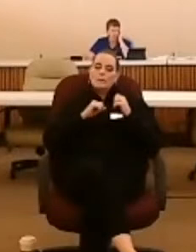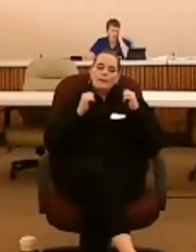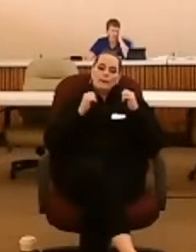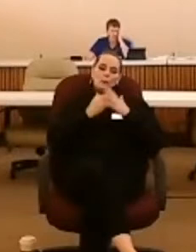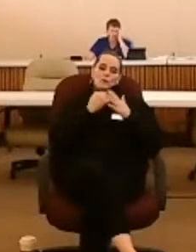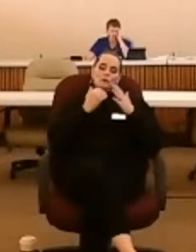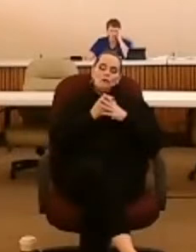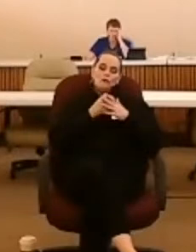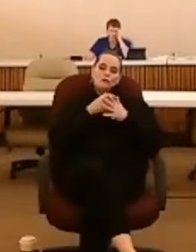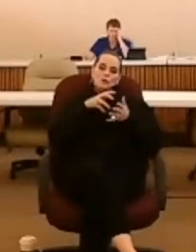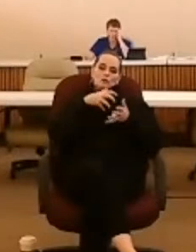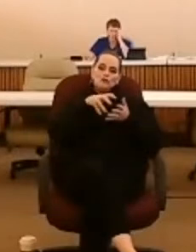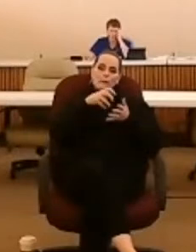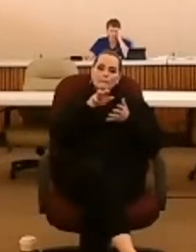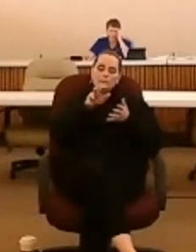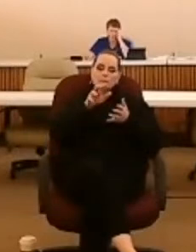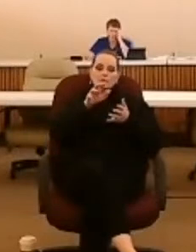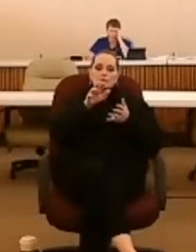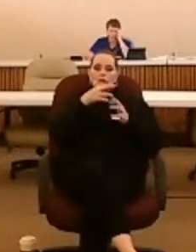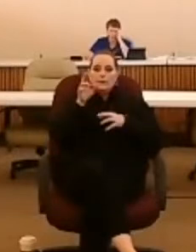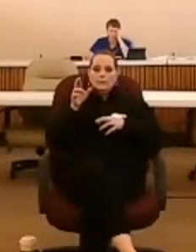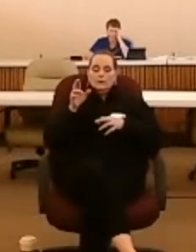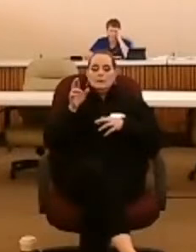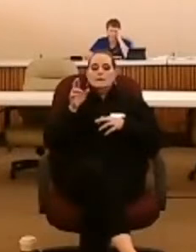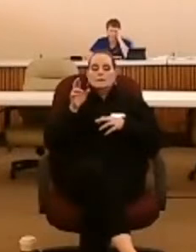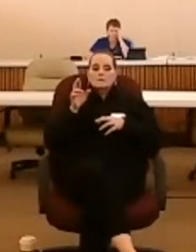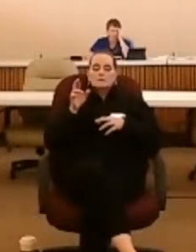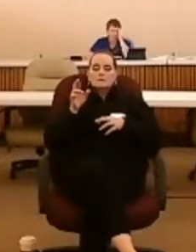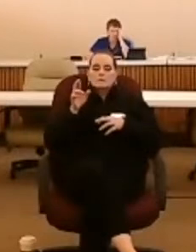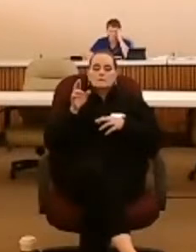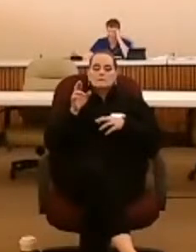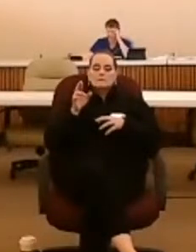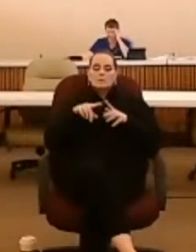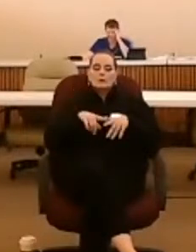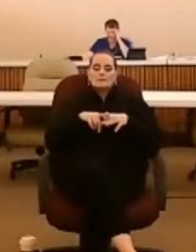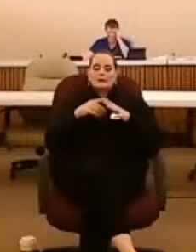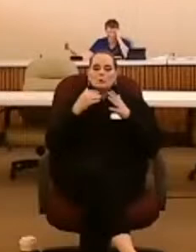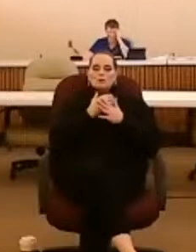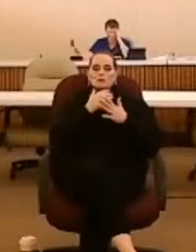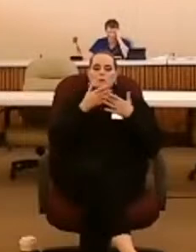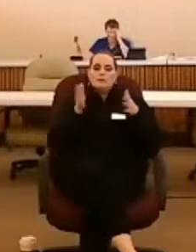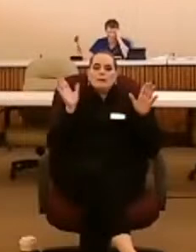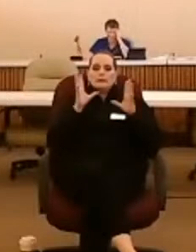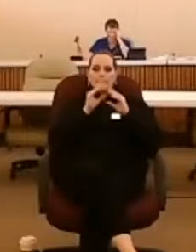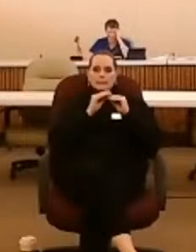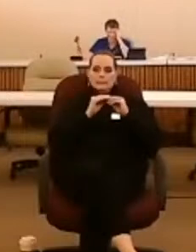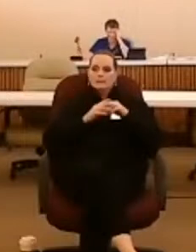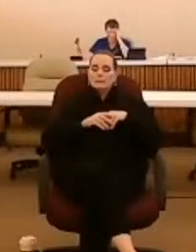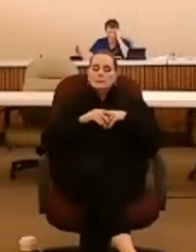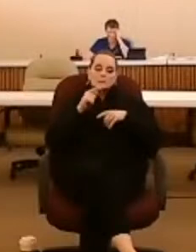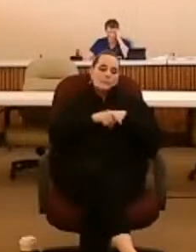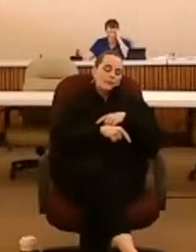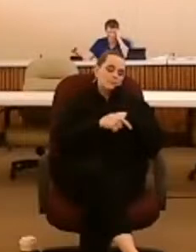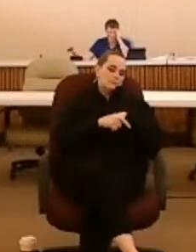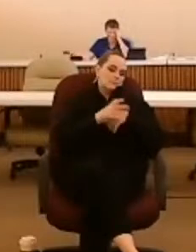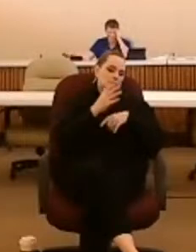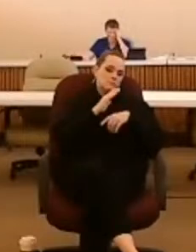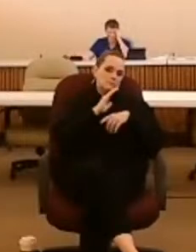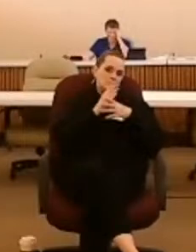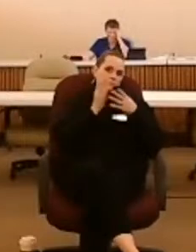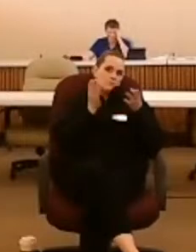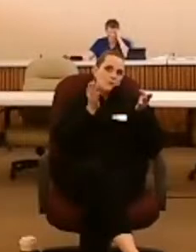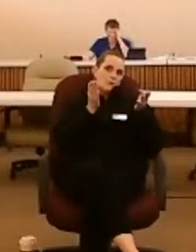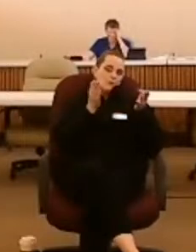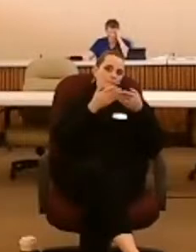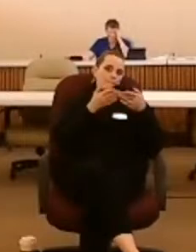draft ready to go, we will call for a new public hearing. So that public hearing is closed.